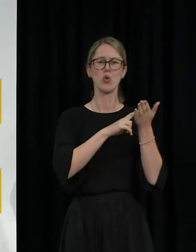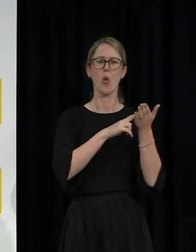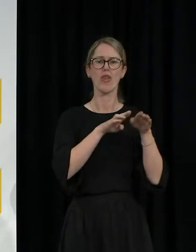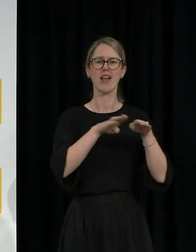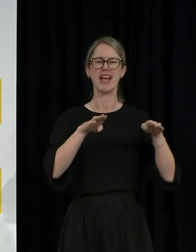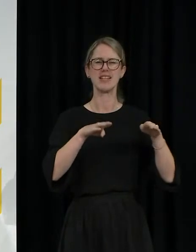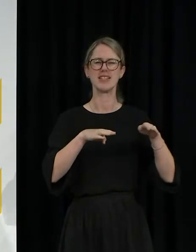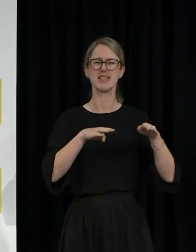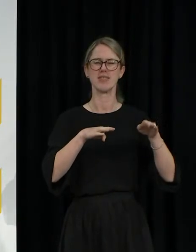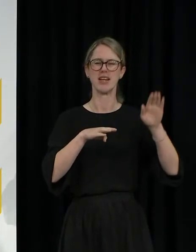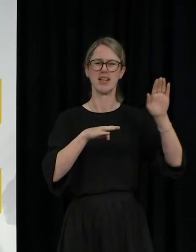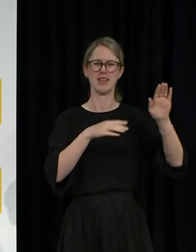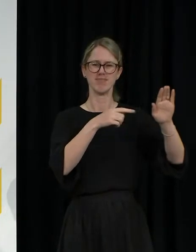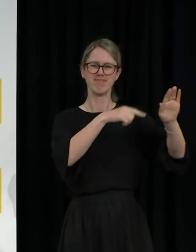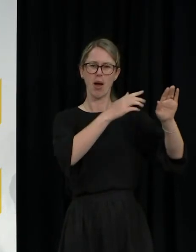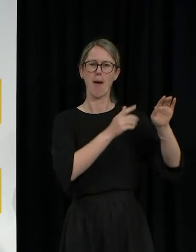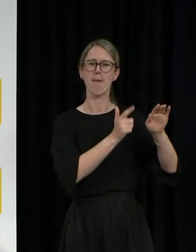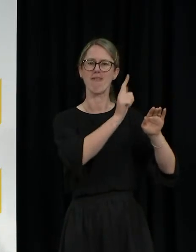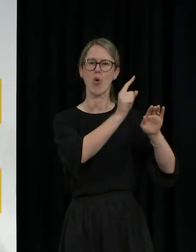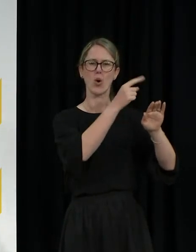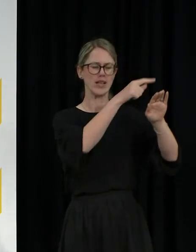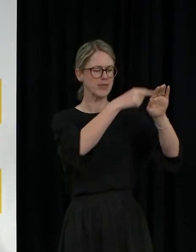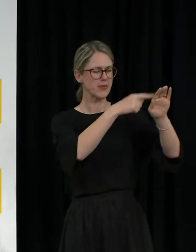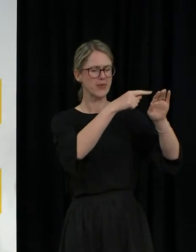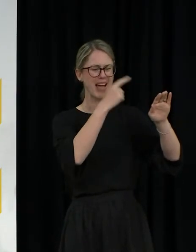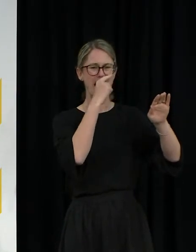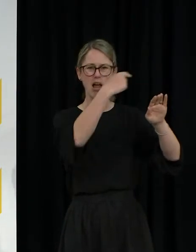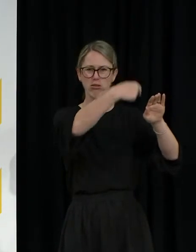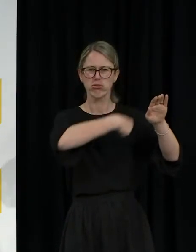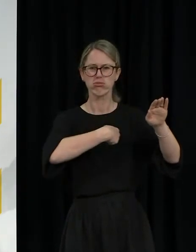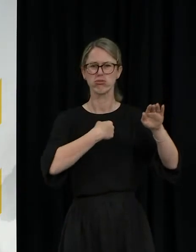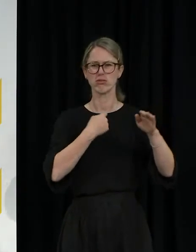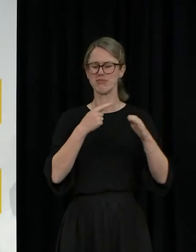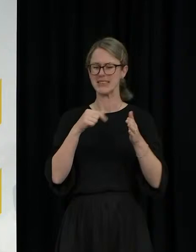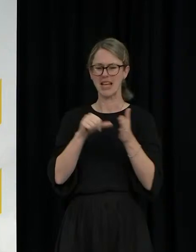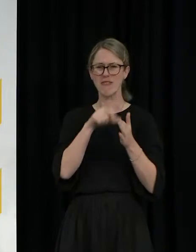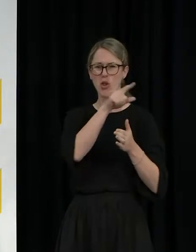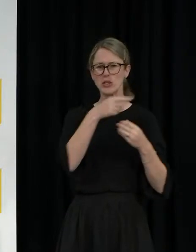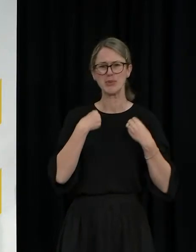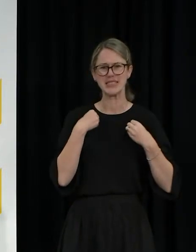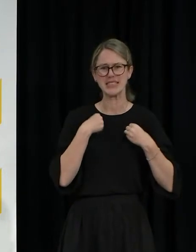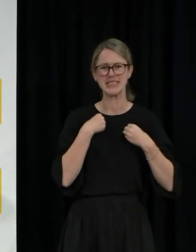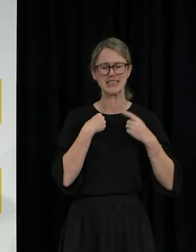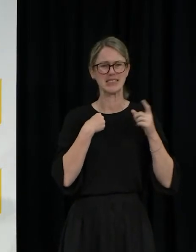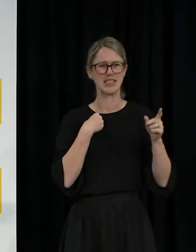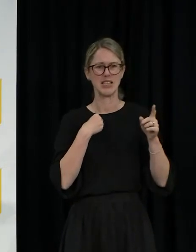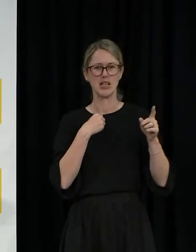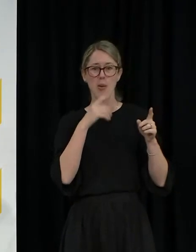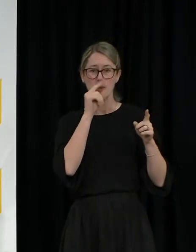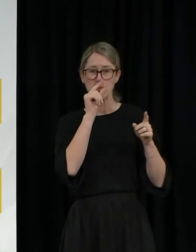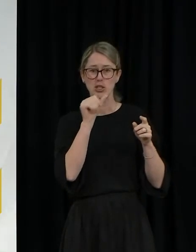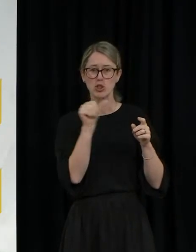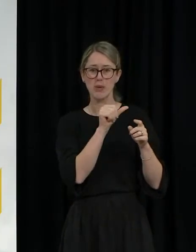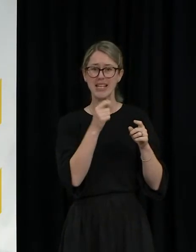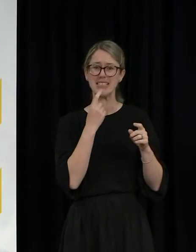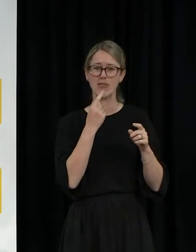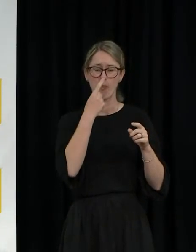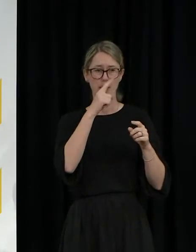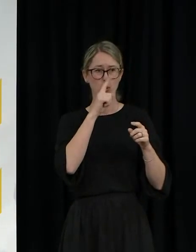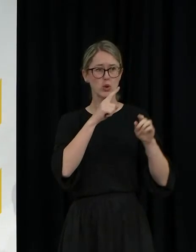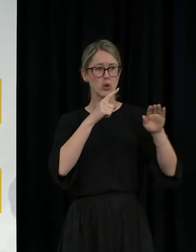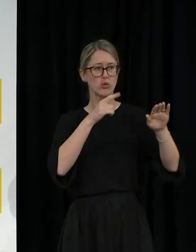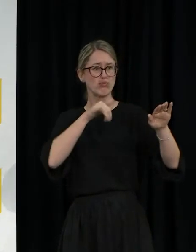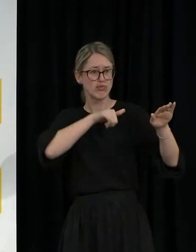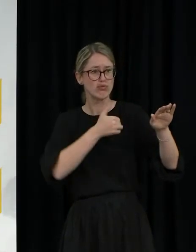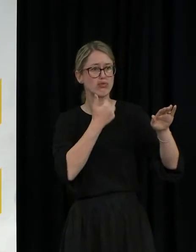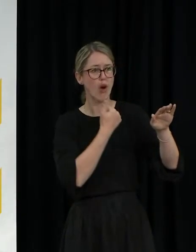of the country because of the Auckland borders. Would you consider a travel corridor or loosening restrictions to make that easier for